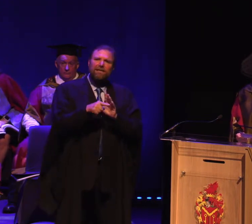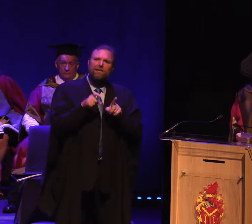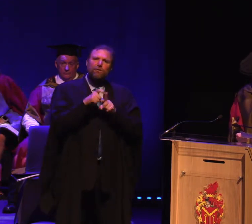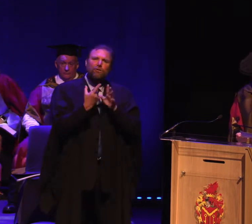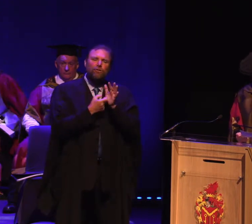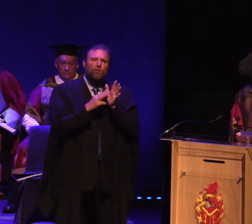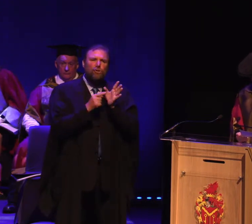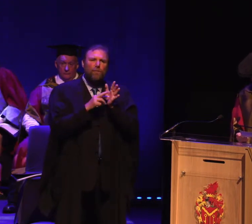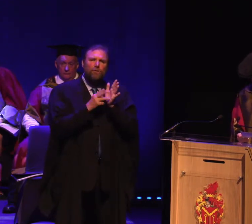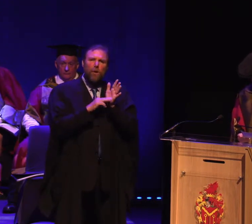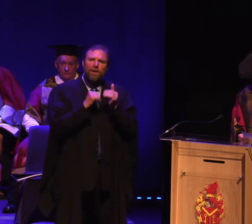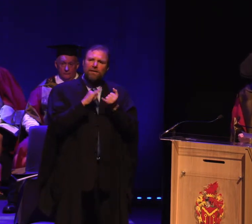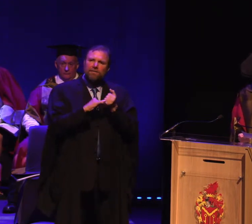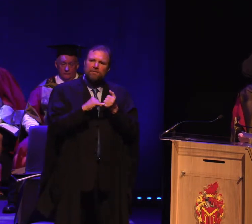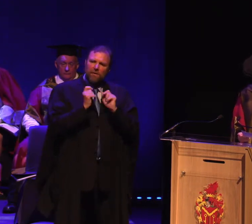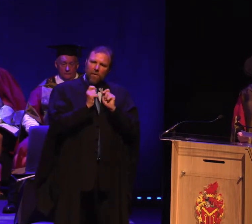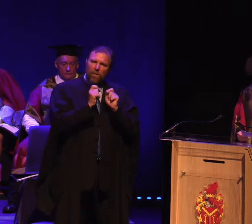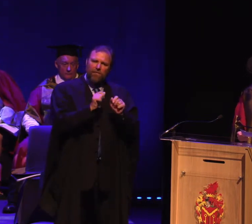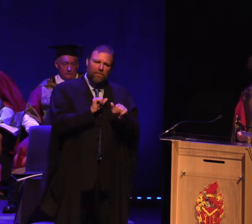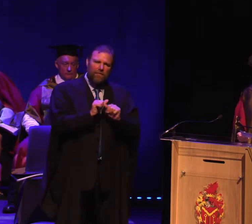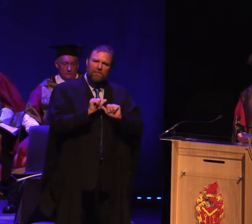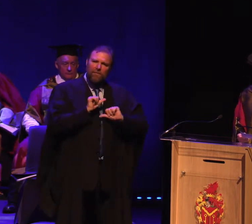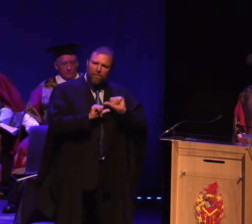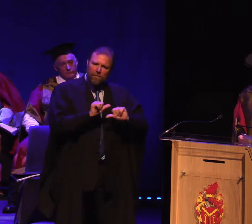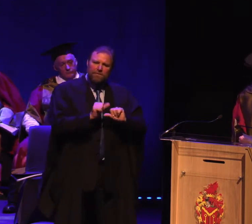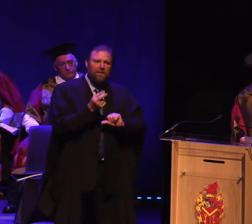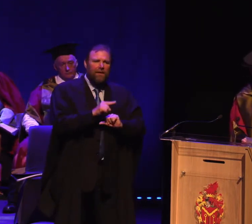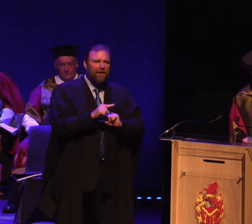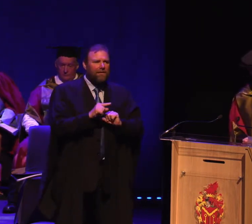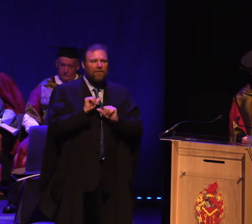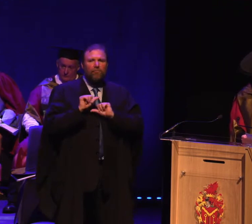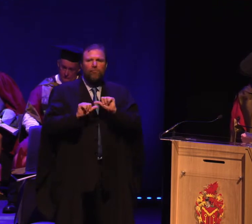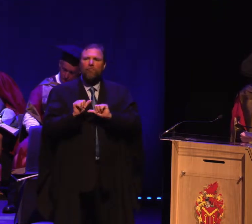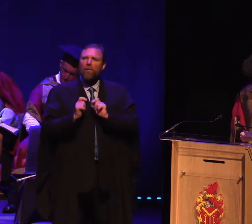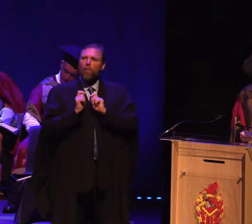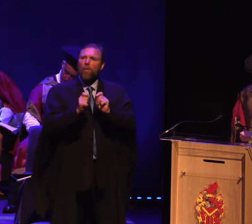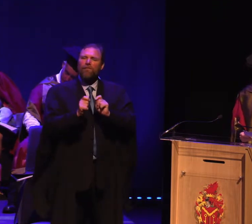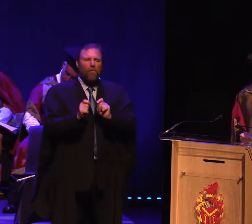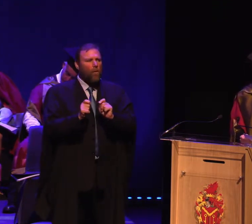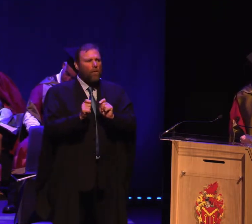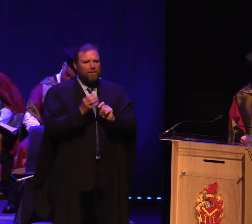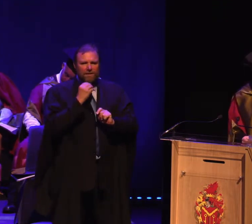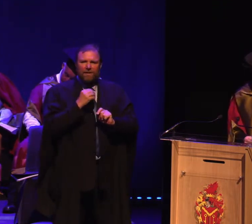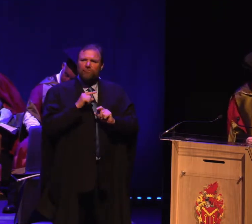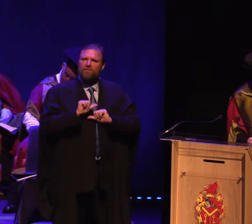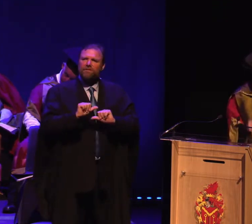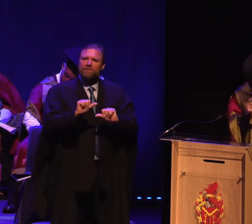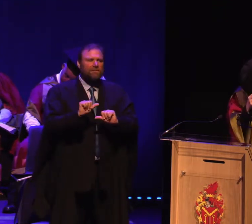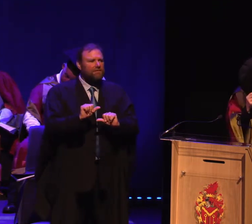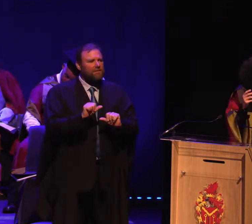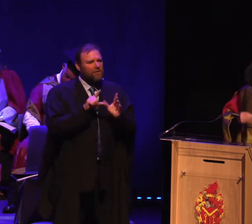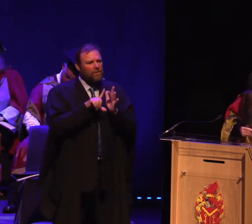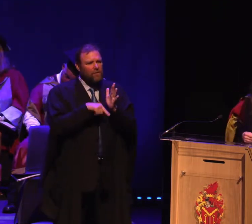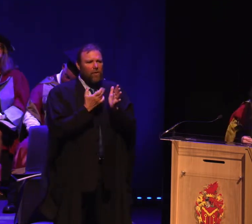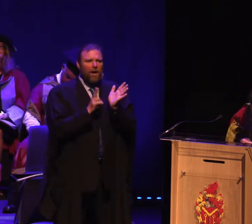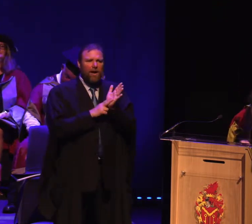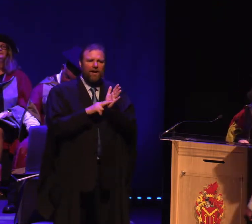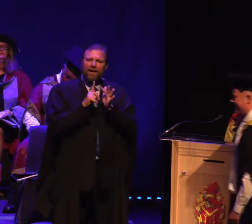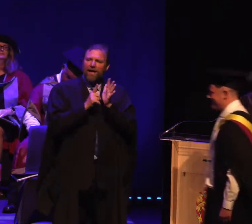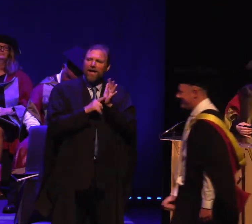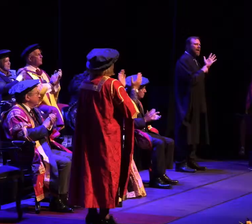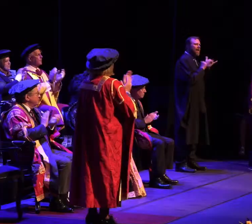for the Best Clinical Performance, and Programme Award for the BSc Honours Podiatry, Ewan Ellis Jenkins.